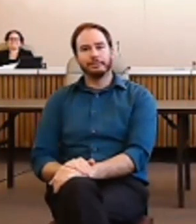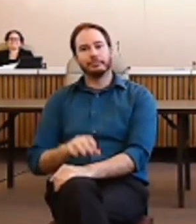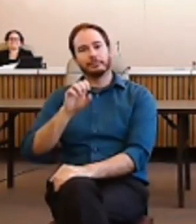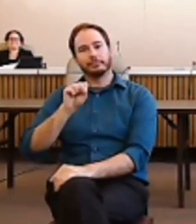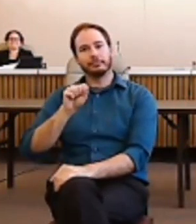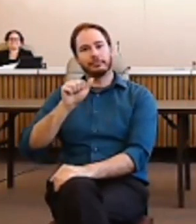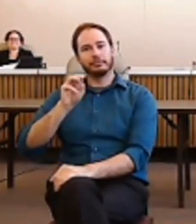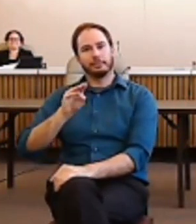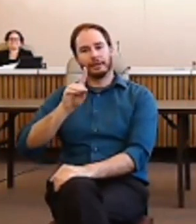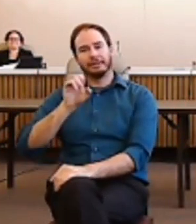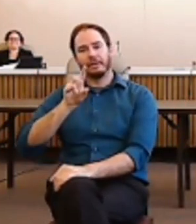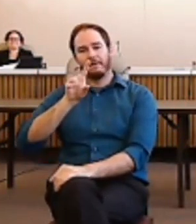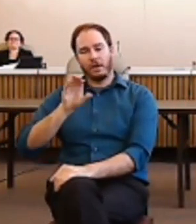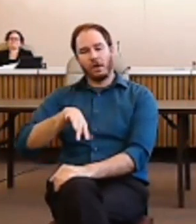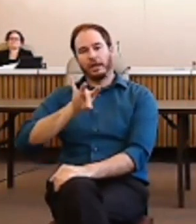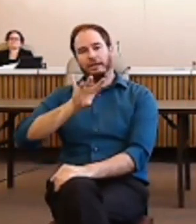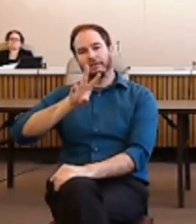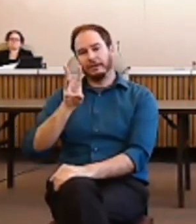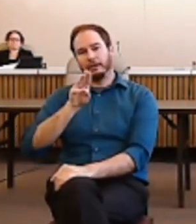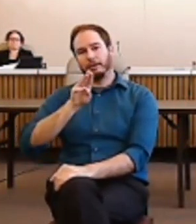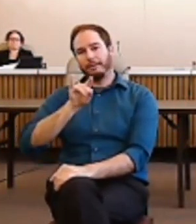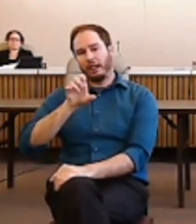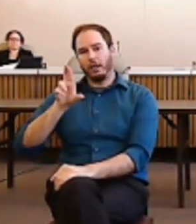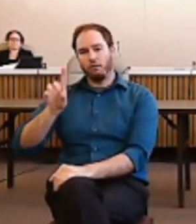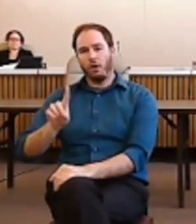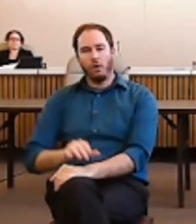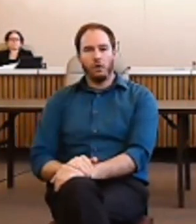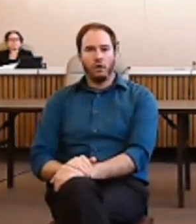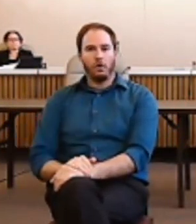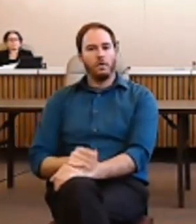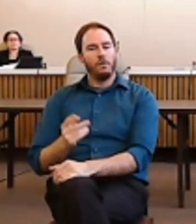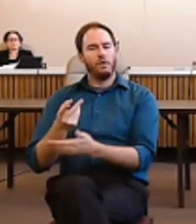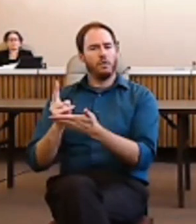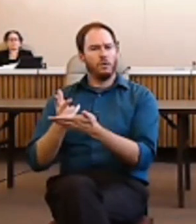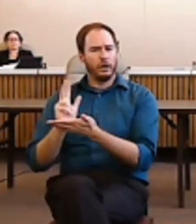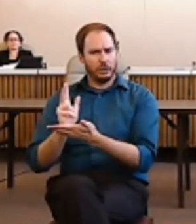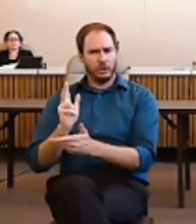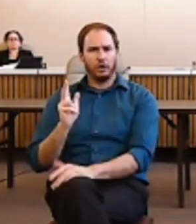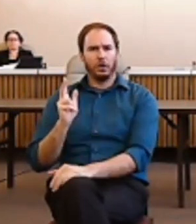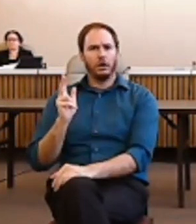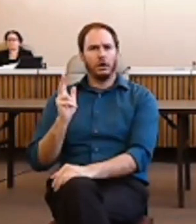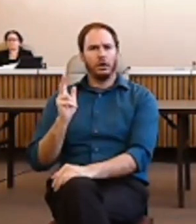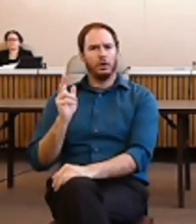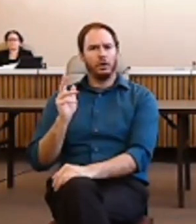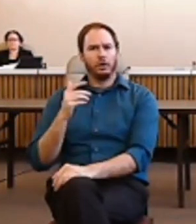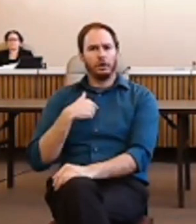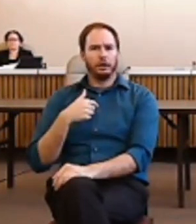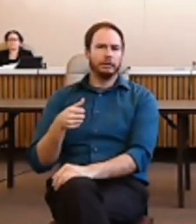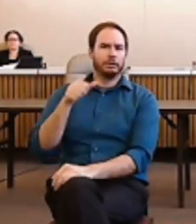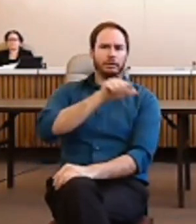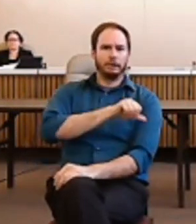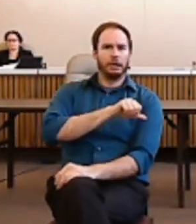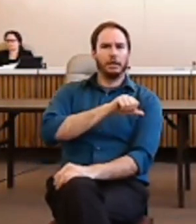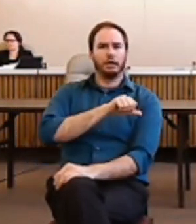Sam DeSalvo, 876 Middle Road. And a few weeks ago, we were here for another item that's